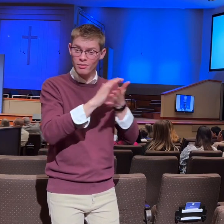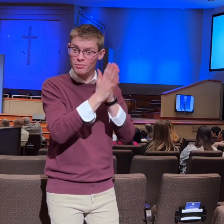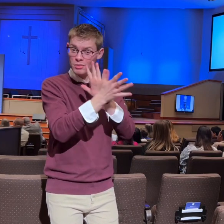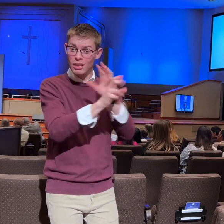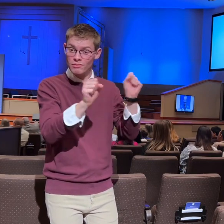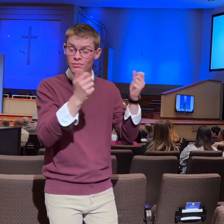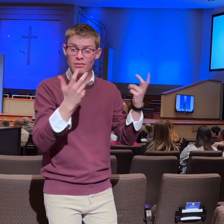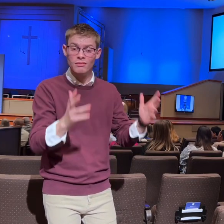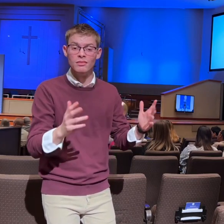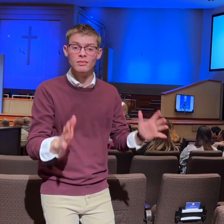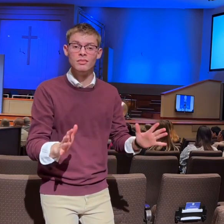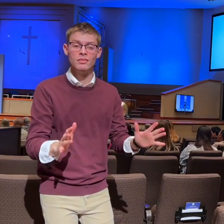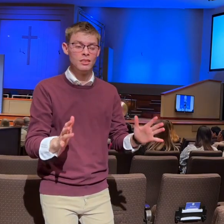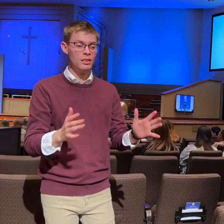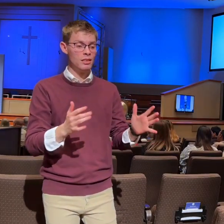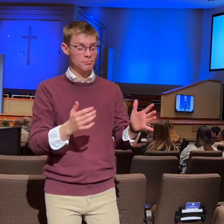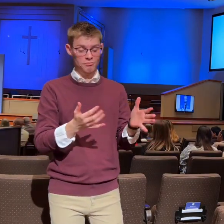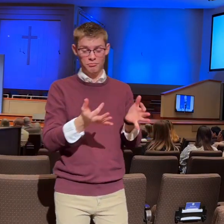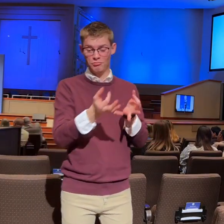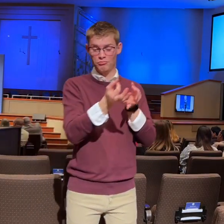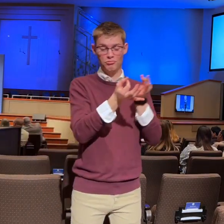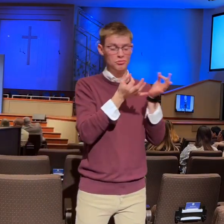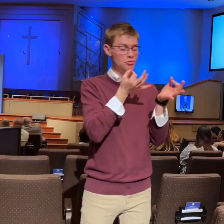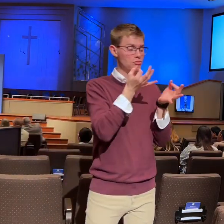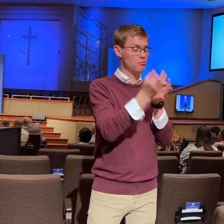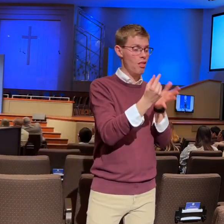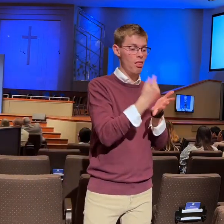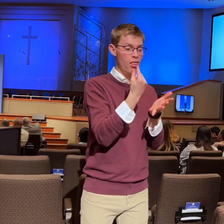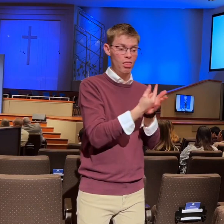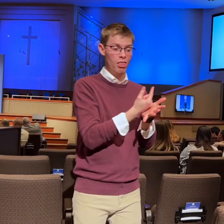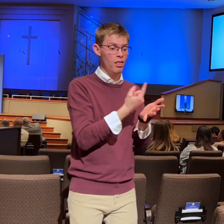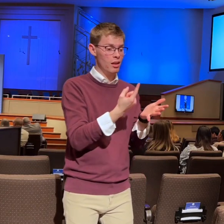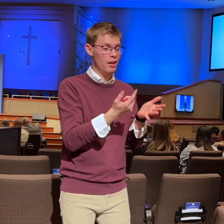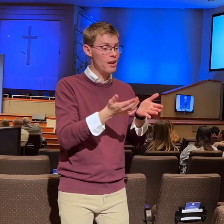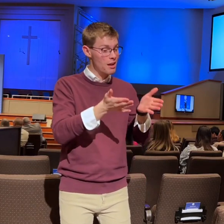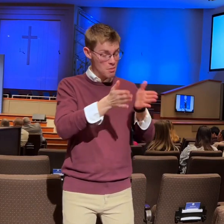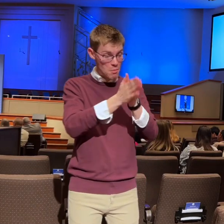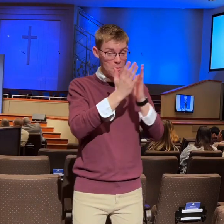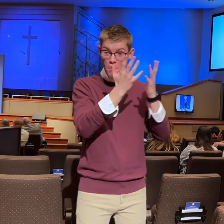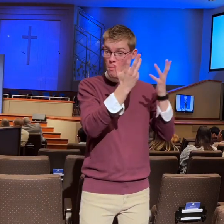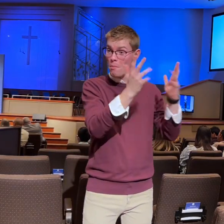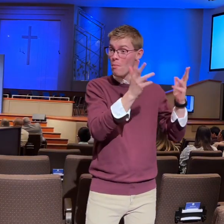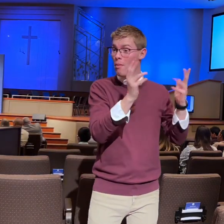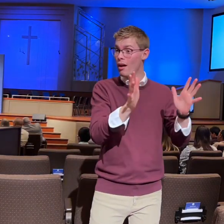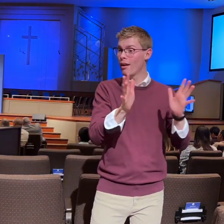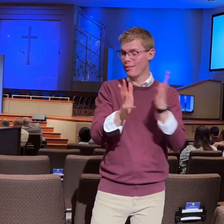show you what that really means? And so we did. And about 30 minutes later, he prayed and he got saved.